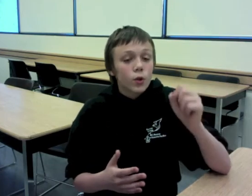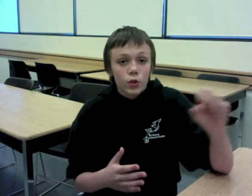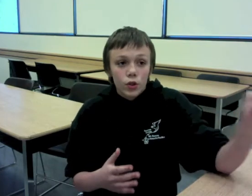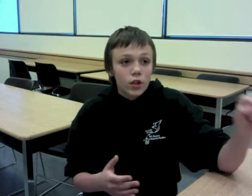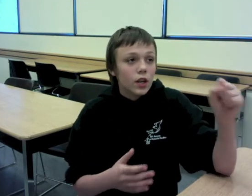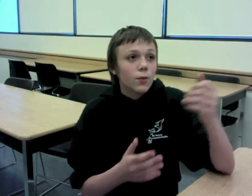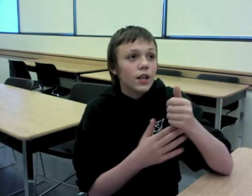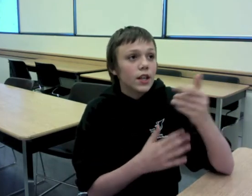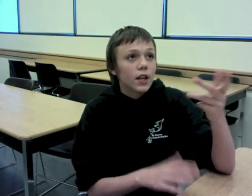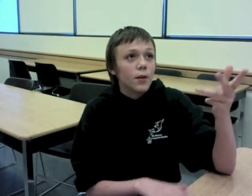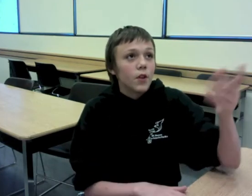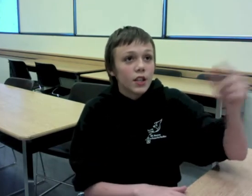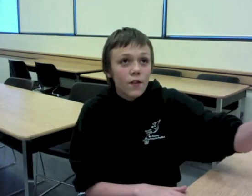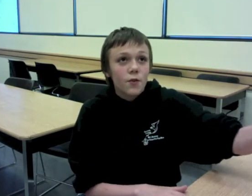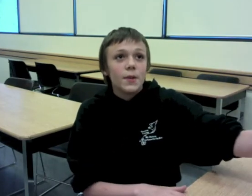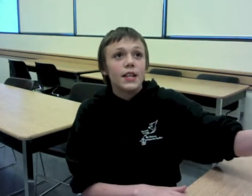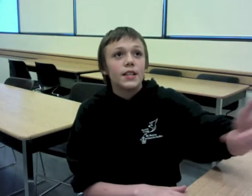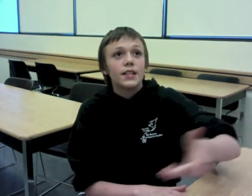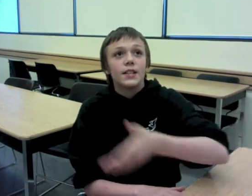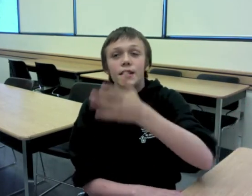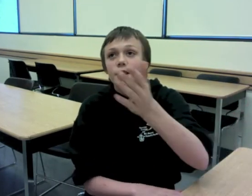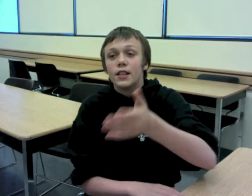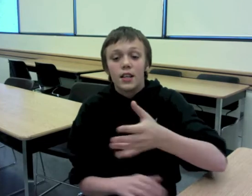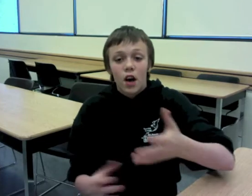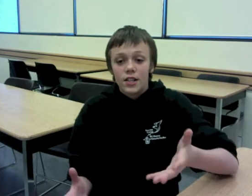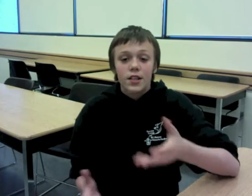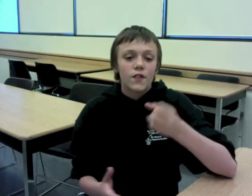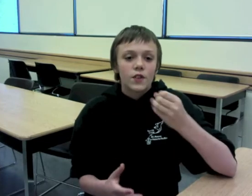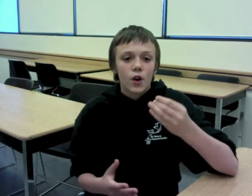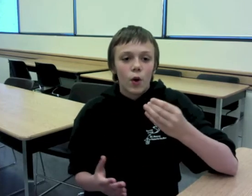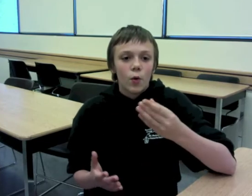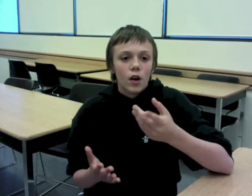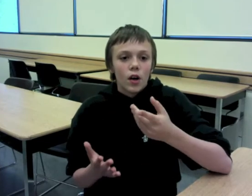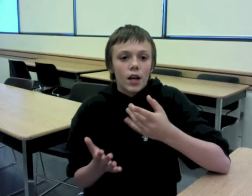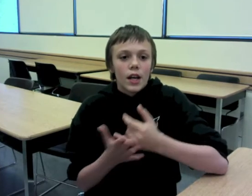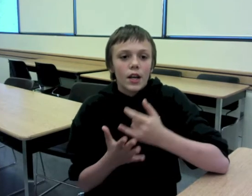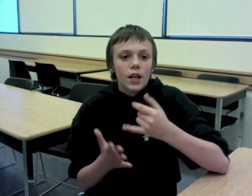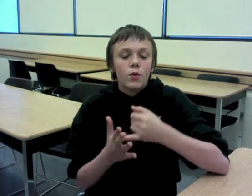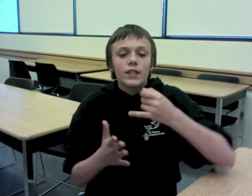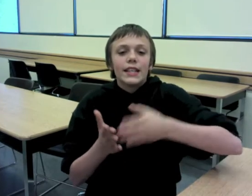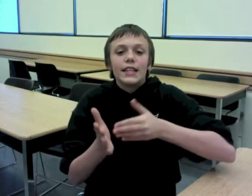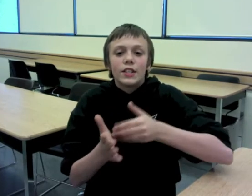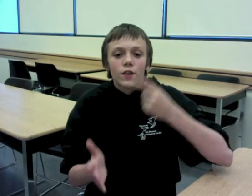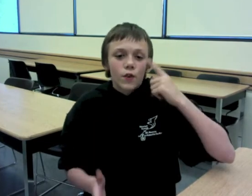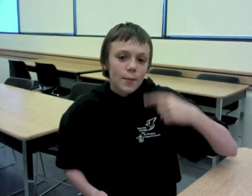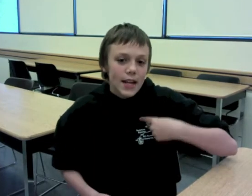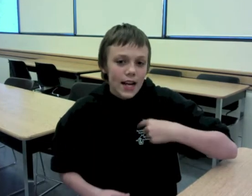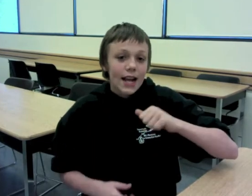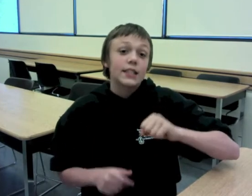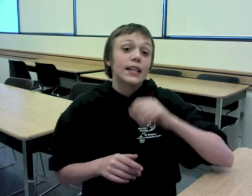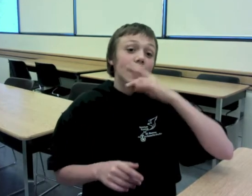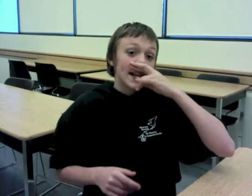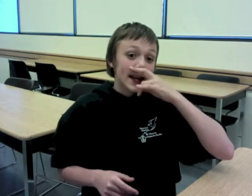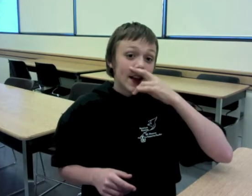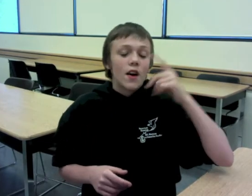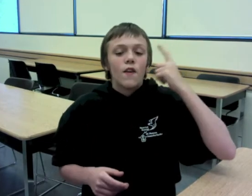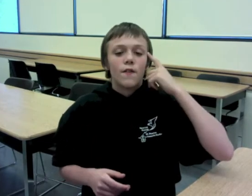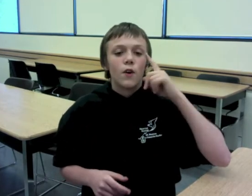social, with the government, a lot of stuff. So it was easier for me as a kid